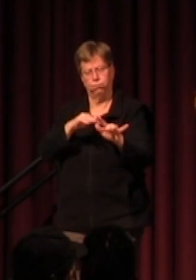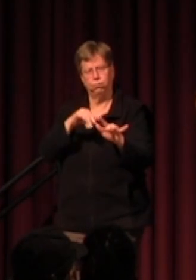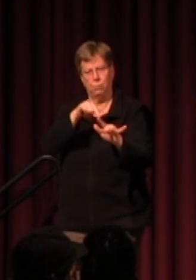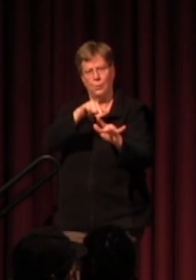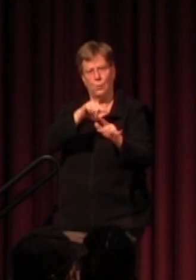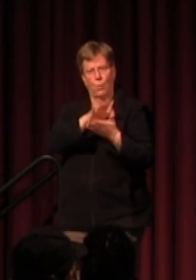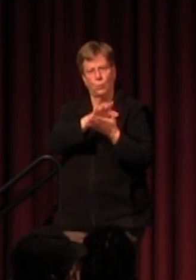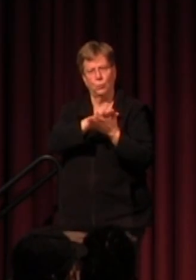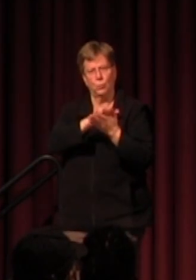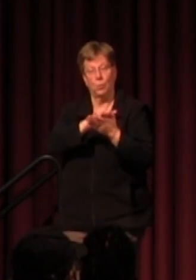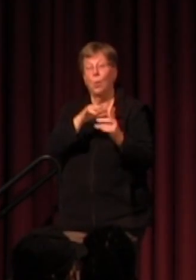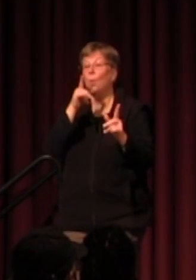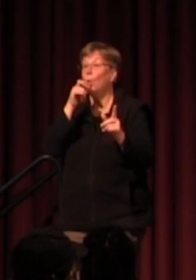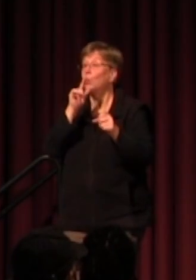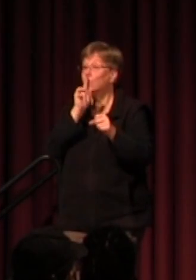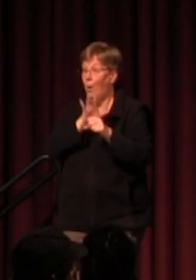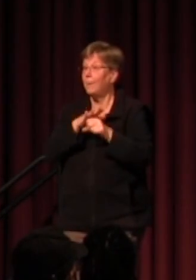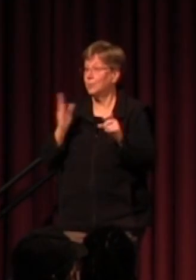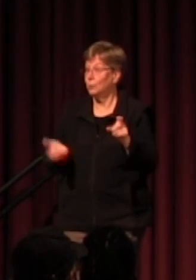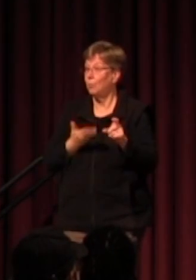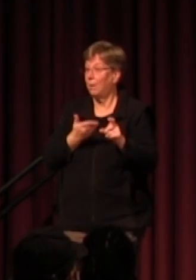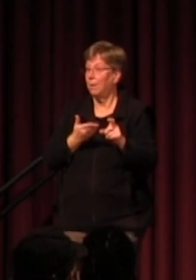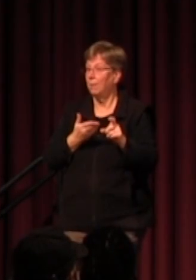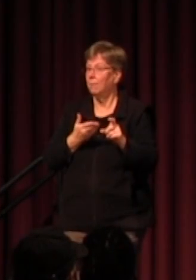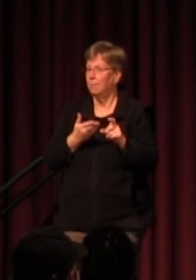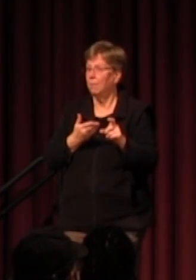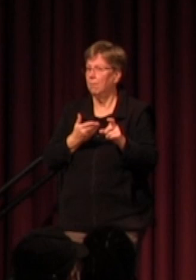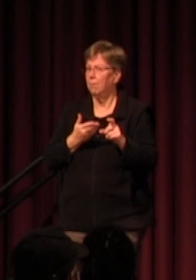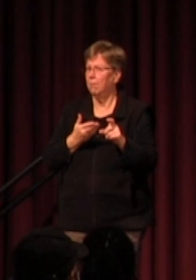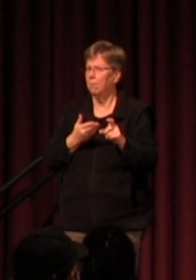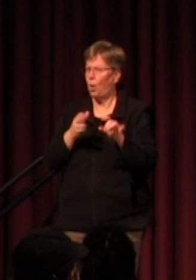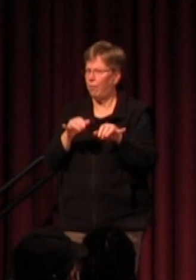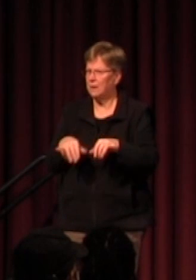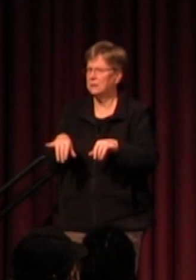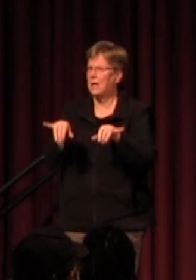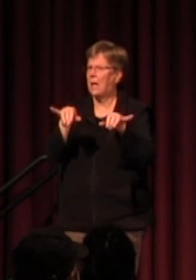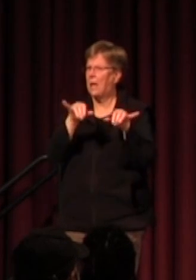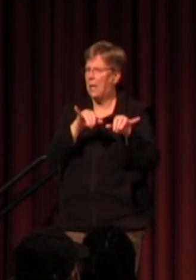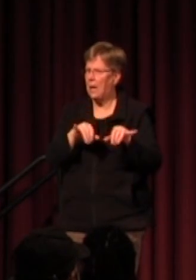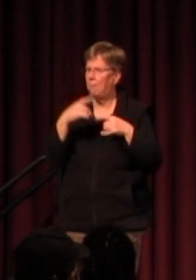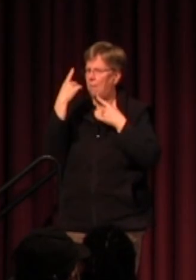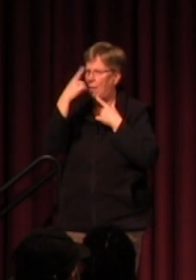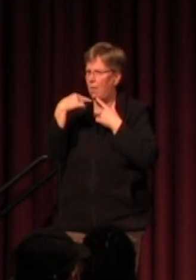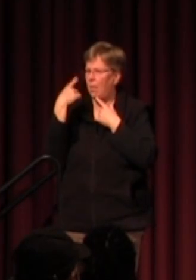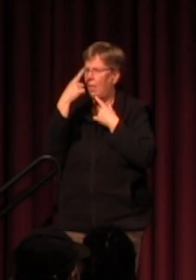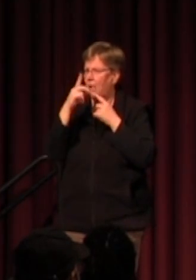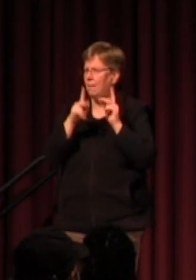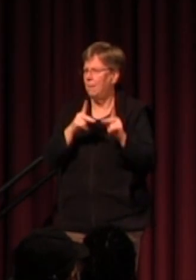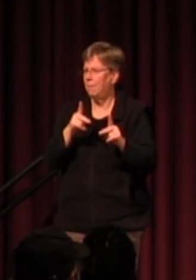admission look a lot like what the inner circle was in that school years ago.